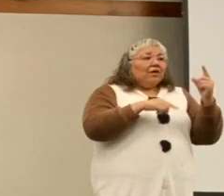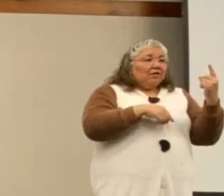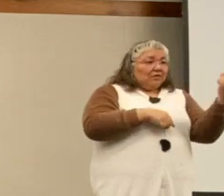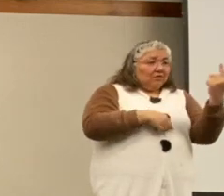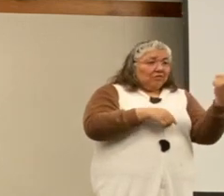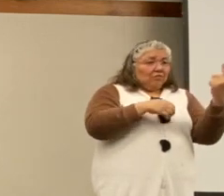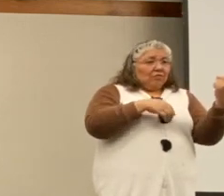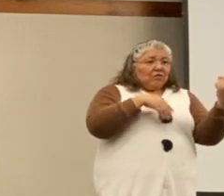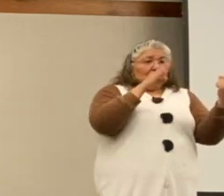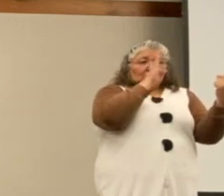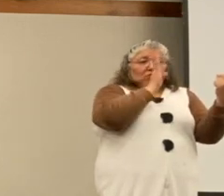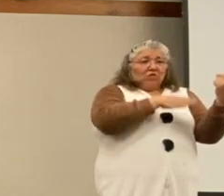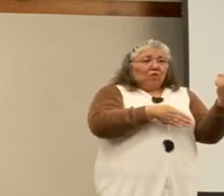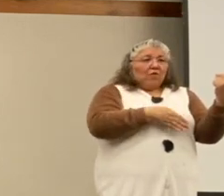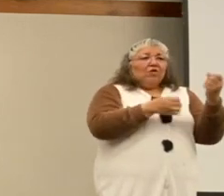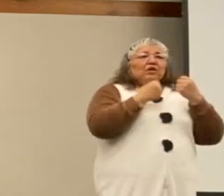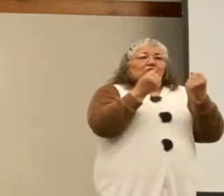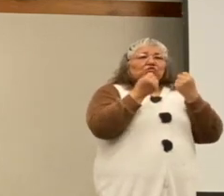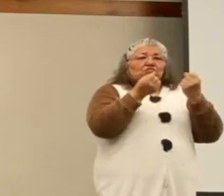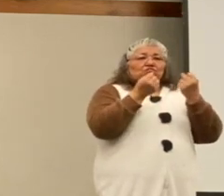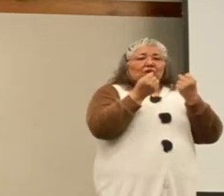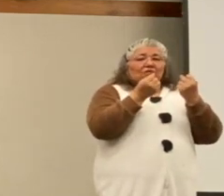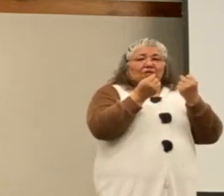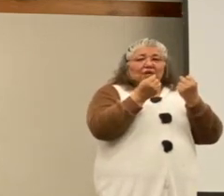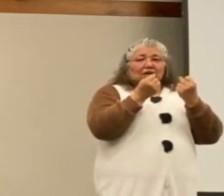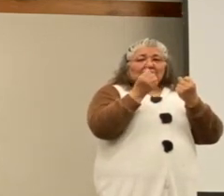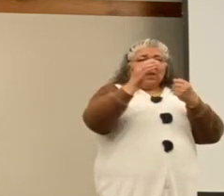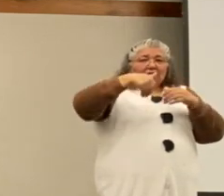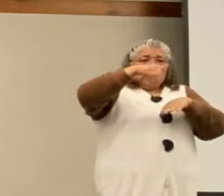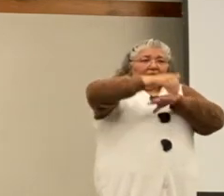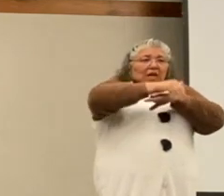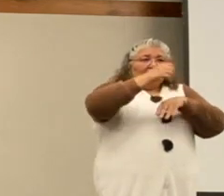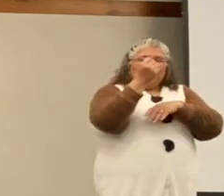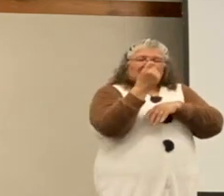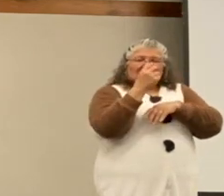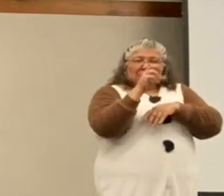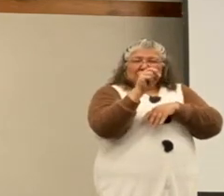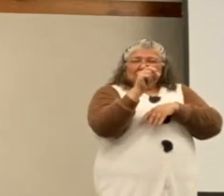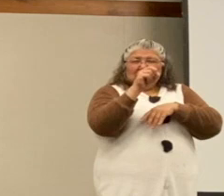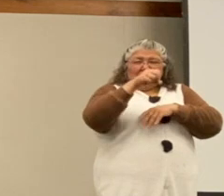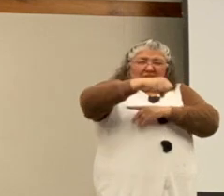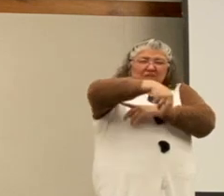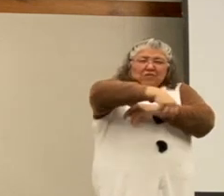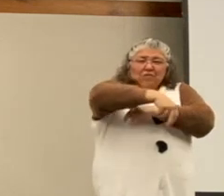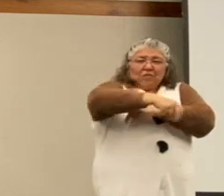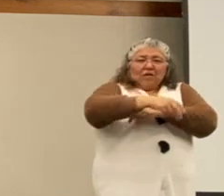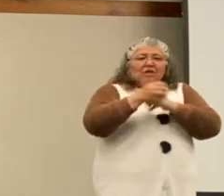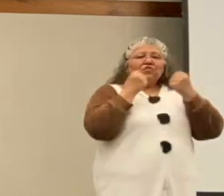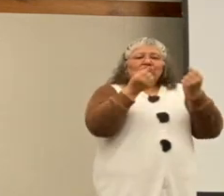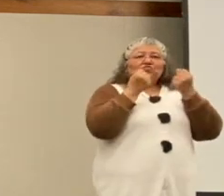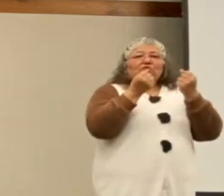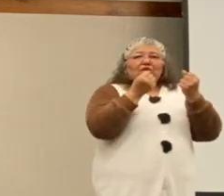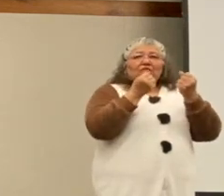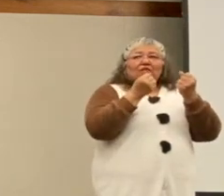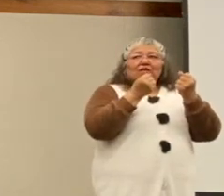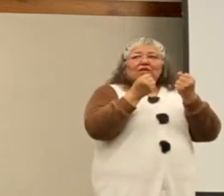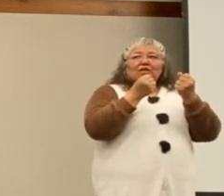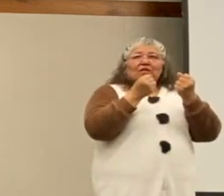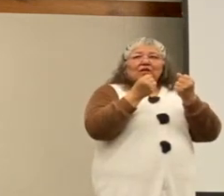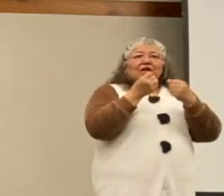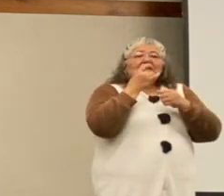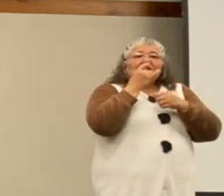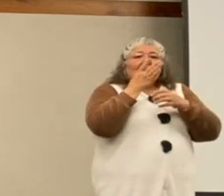guy. He was driving late at night, it's about 11:30, 12 o'clock at night. And he's driving, and his light turned